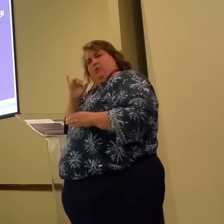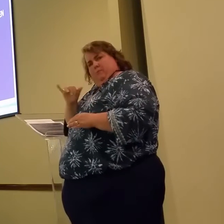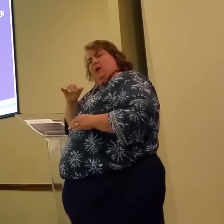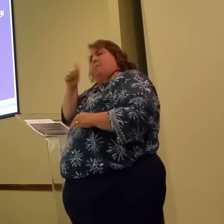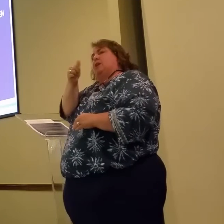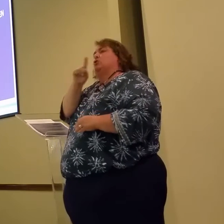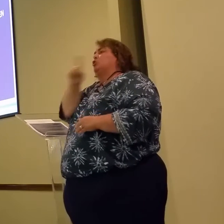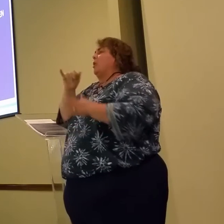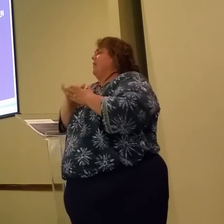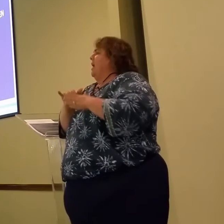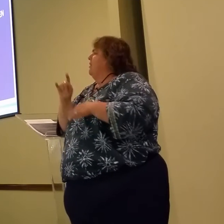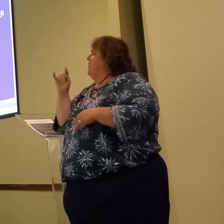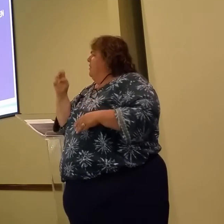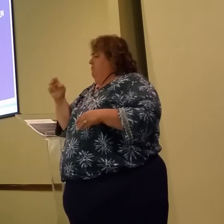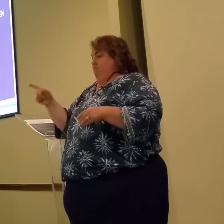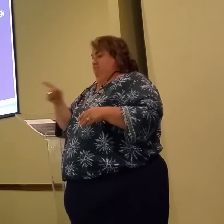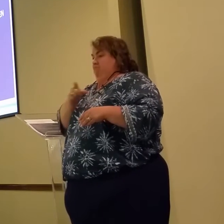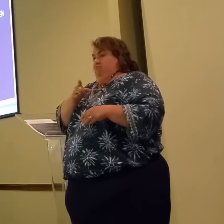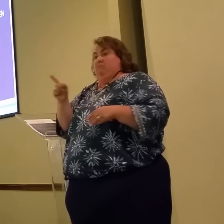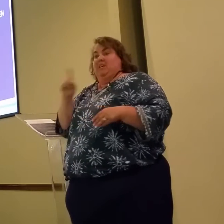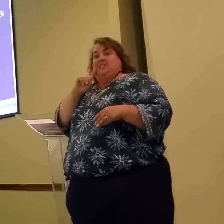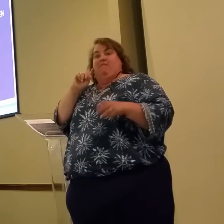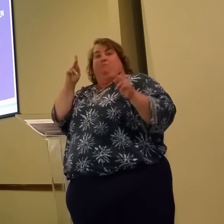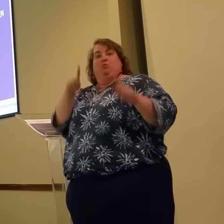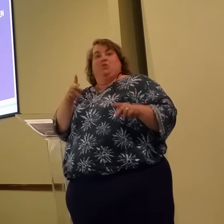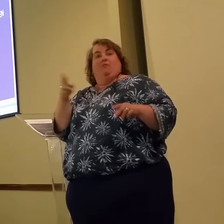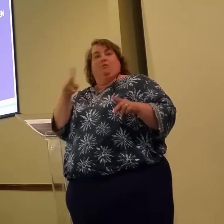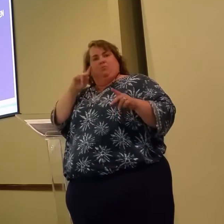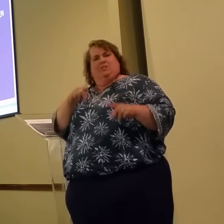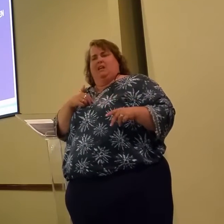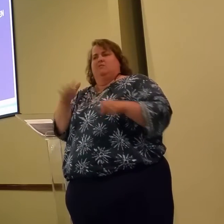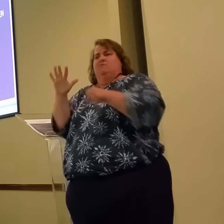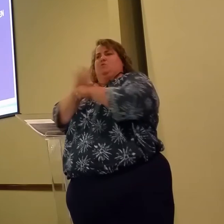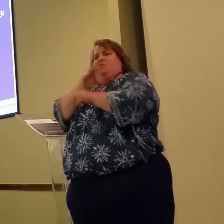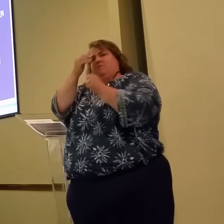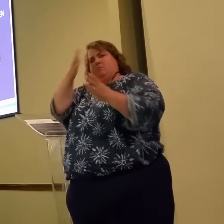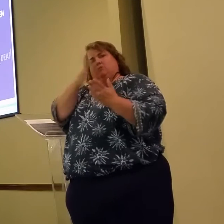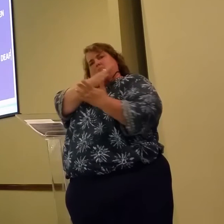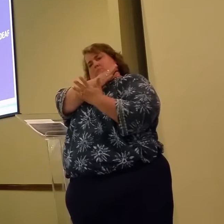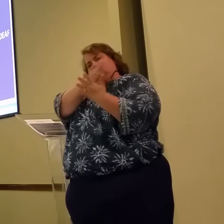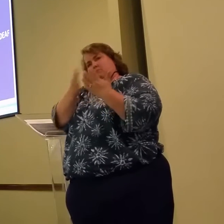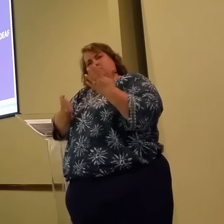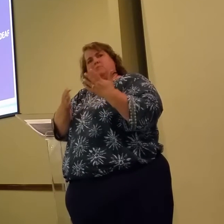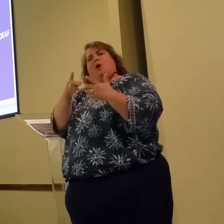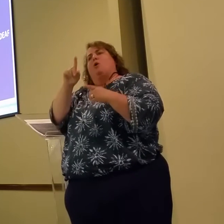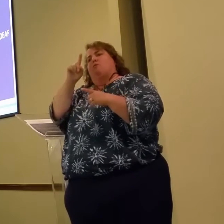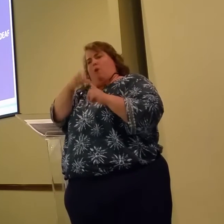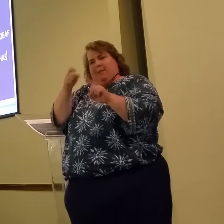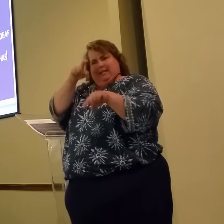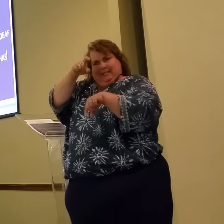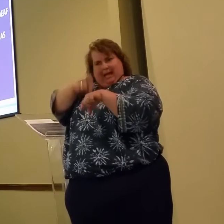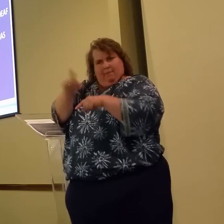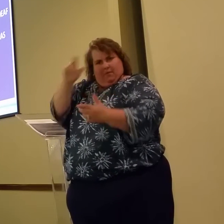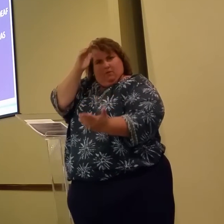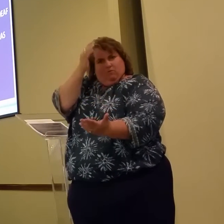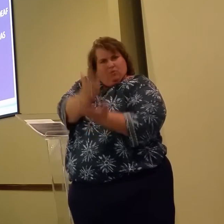assignment, the interpreter has to be sure that the deaf person or hard of hearing person has all the information necessary from the